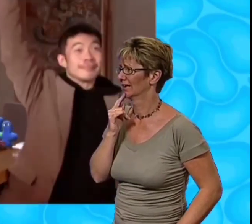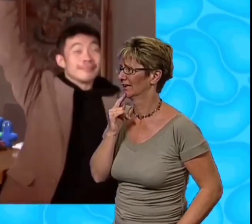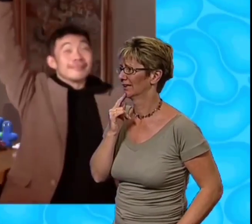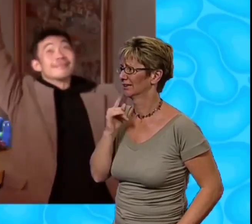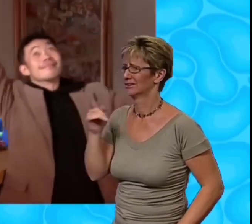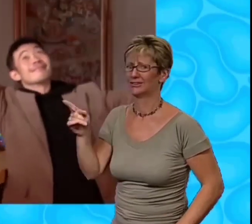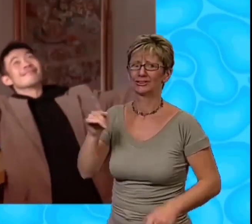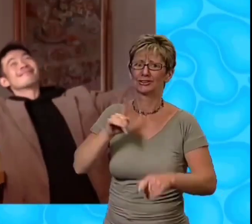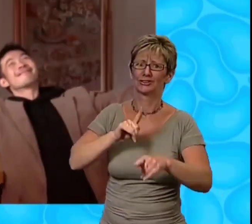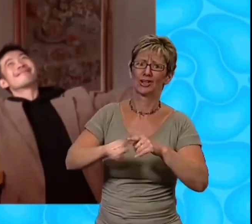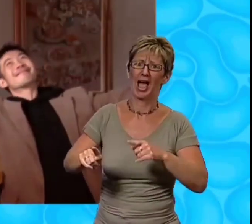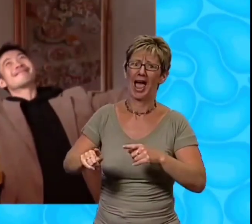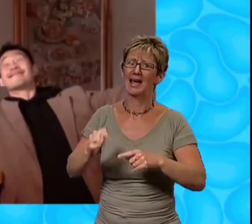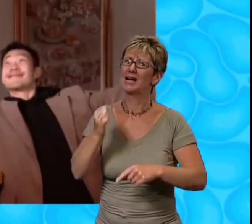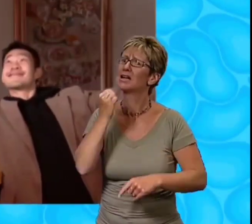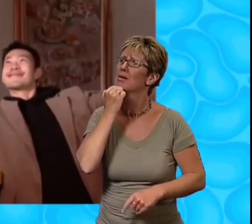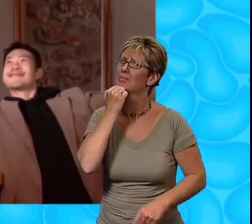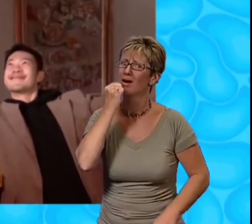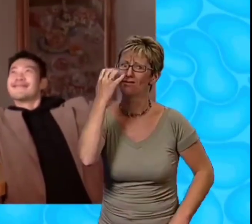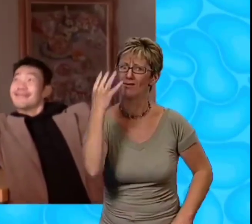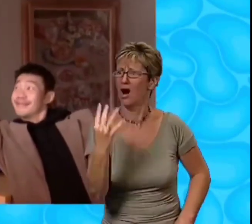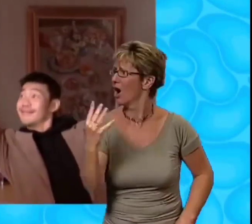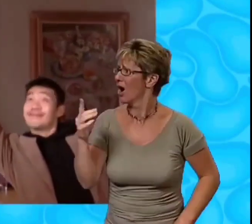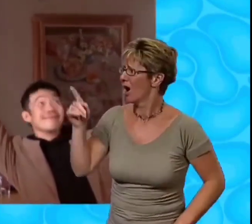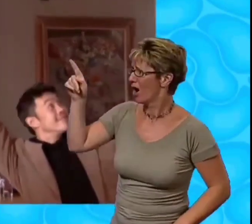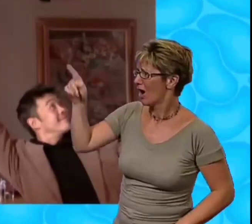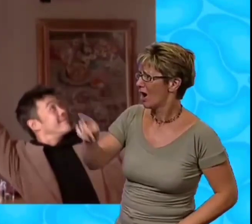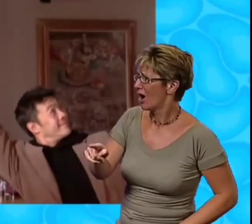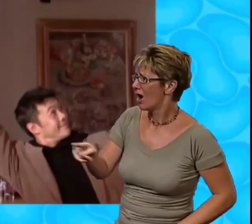He's going to try to be the table number.